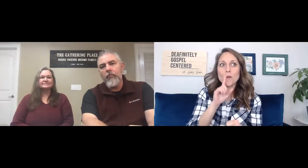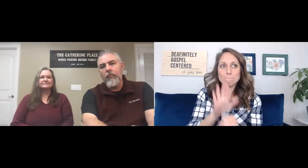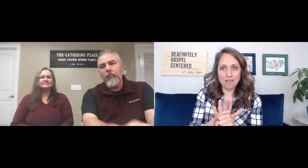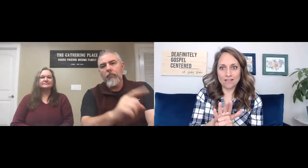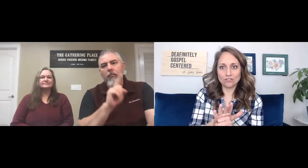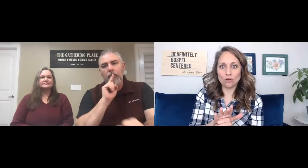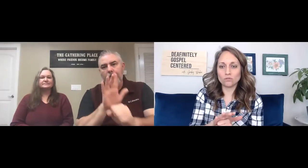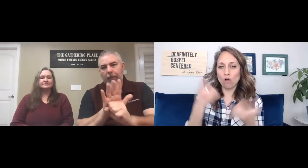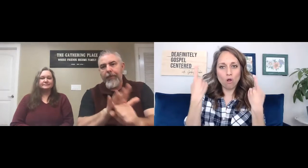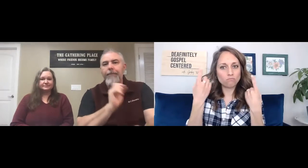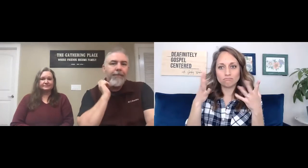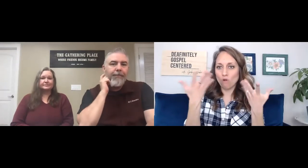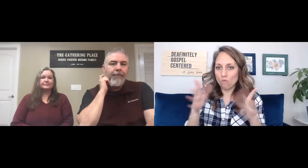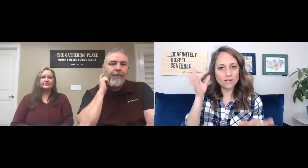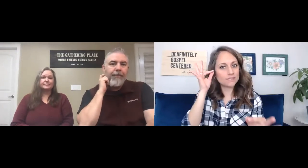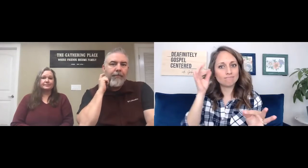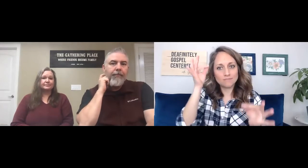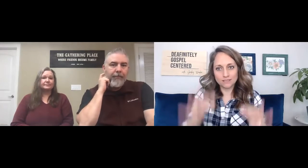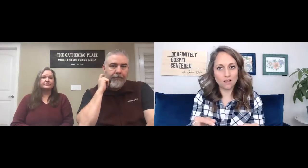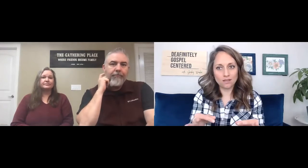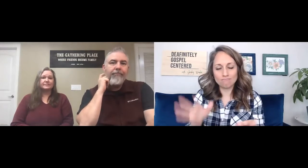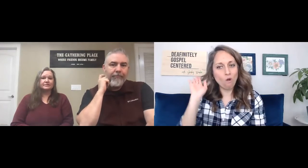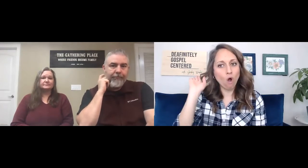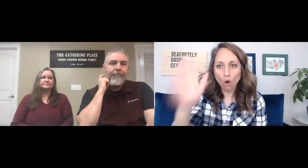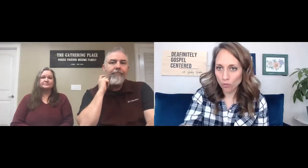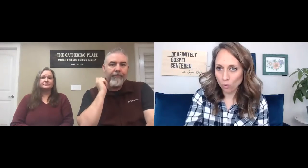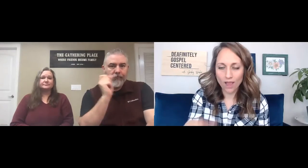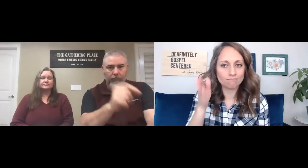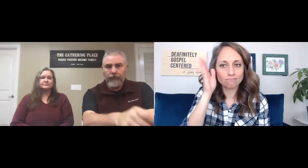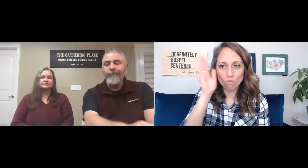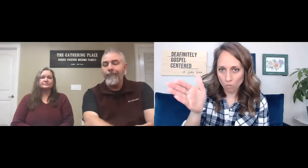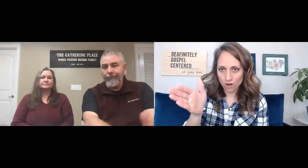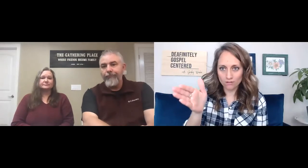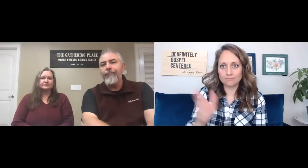one, commitment. It's a decision for life.